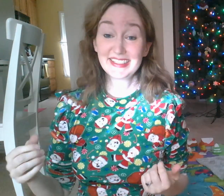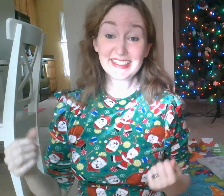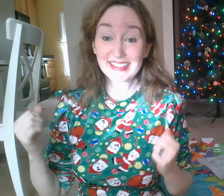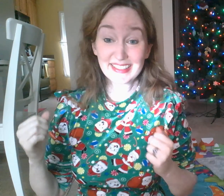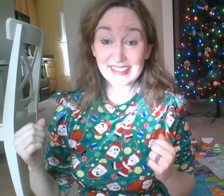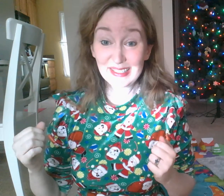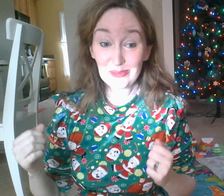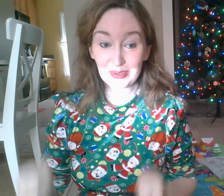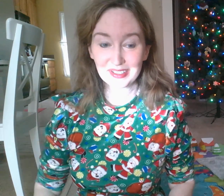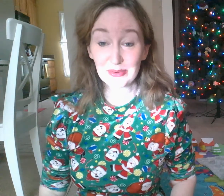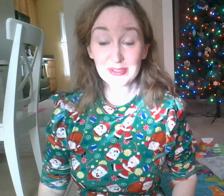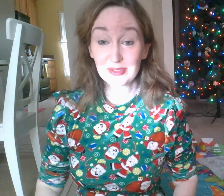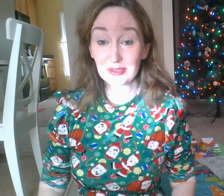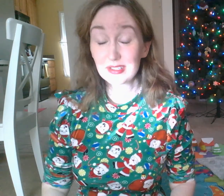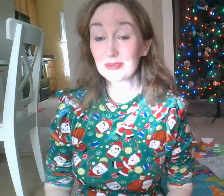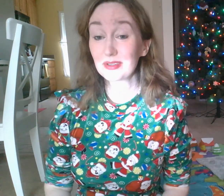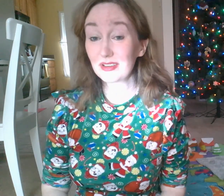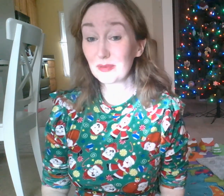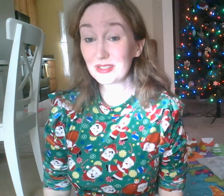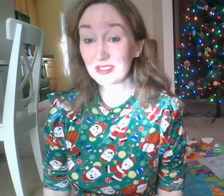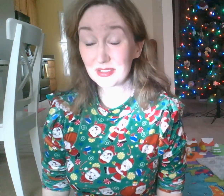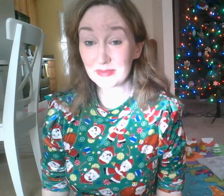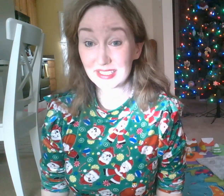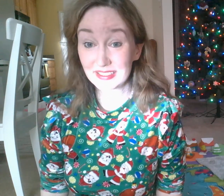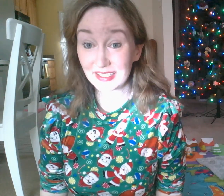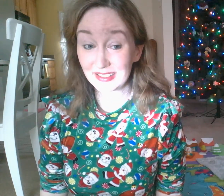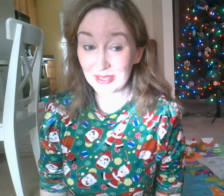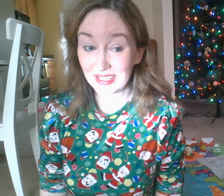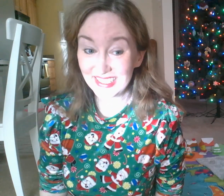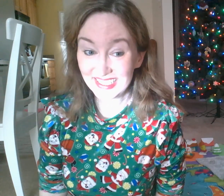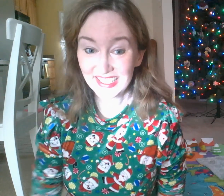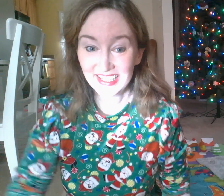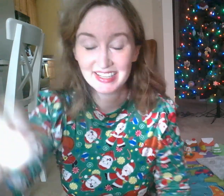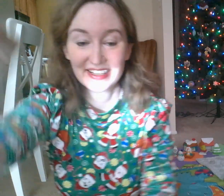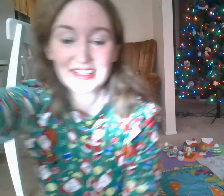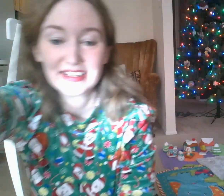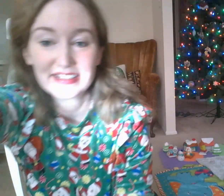She's still asleep. I was so sure she was going to erupt into screams any second. Okay. She's